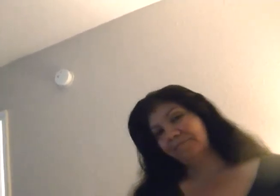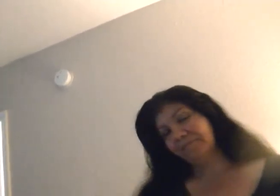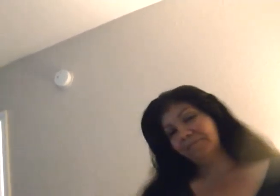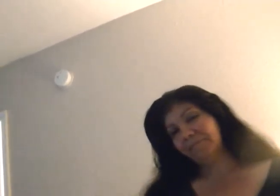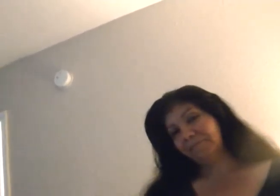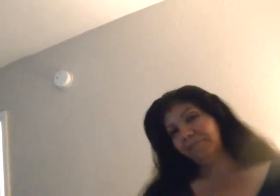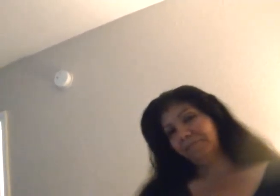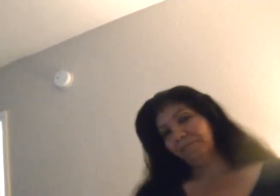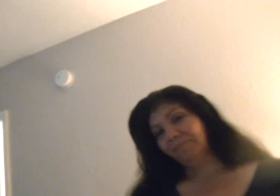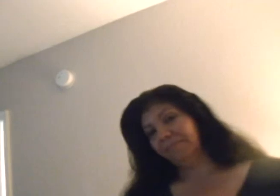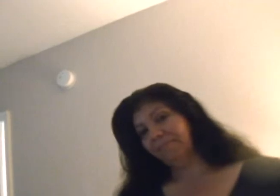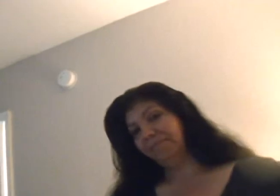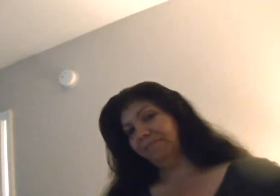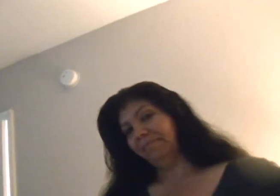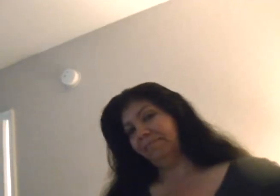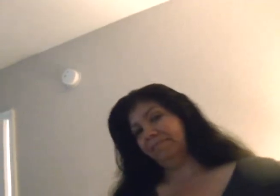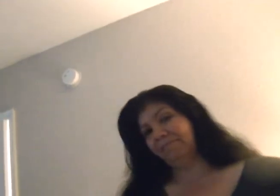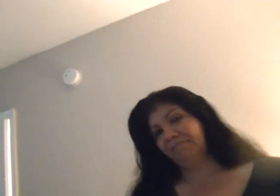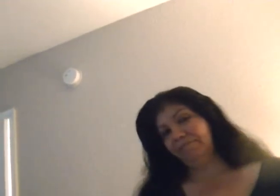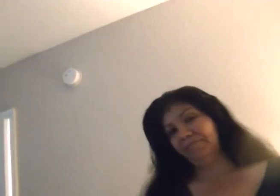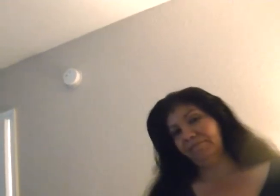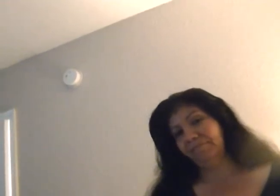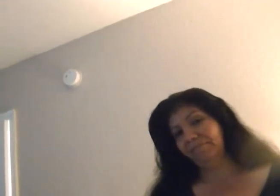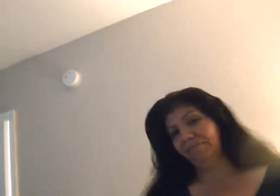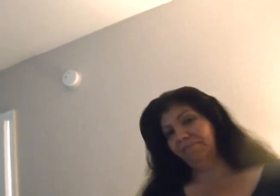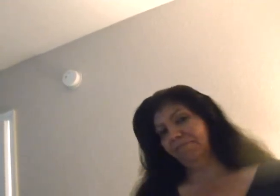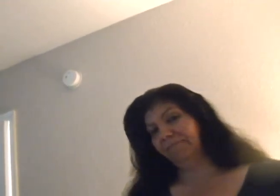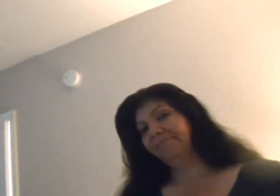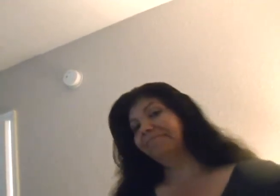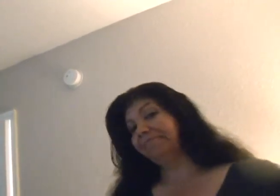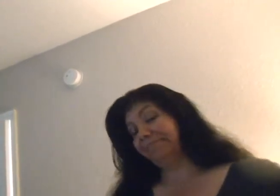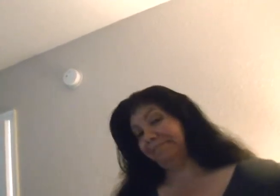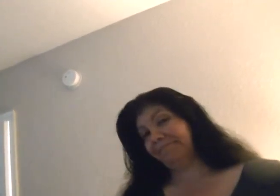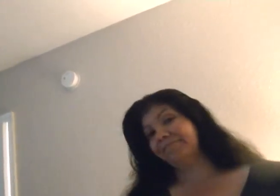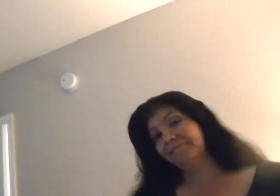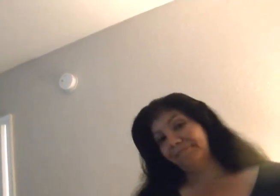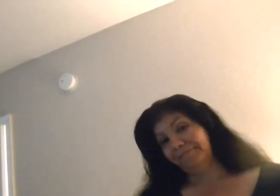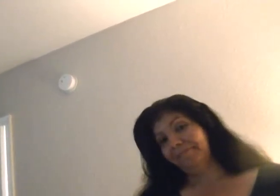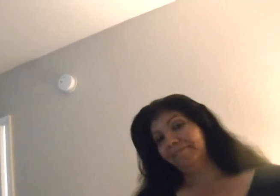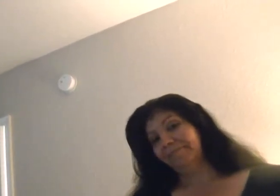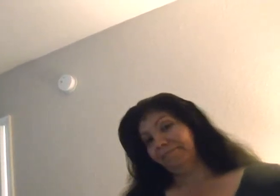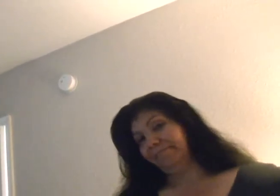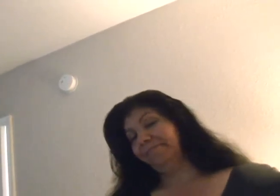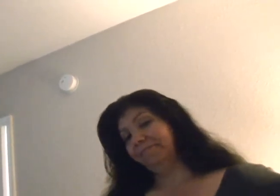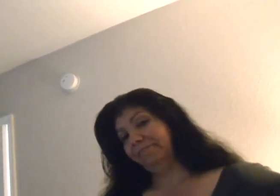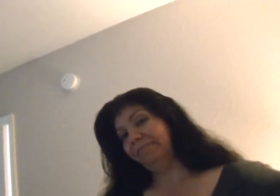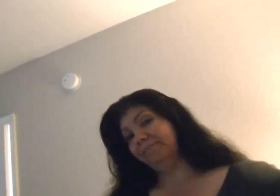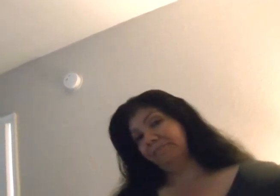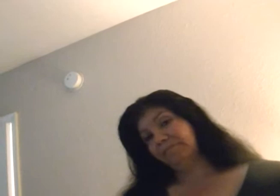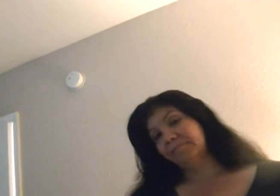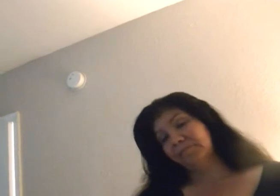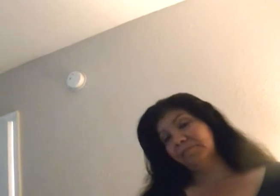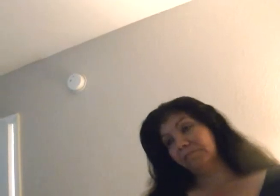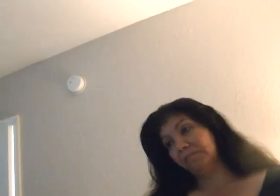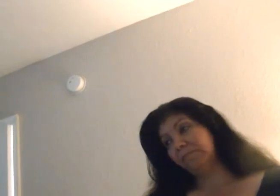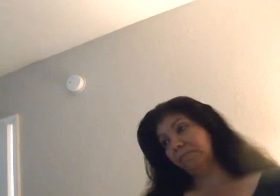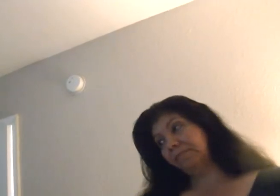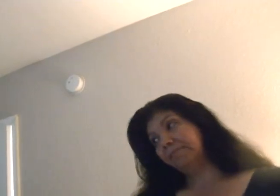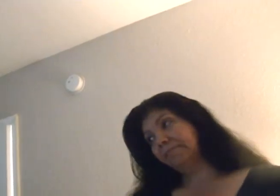buffet you and refine you to that glorious fire that's on that marriage, that glorious presence of God's healing power that's touching us and blessing us all